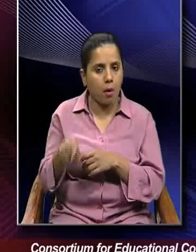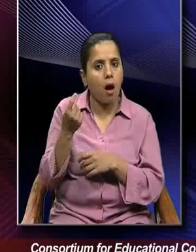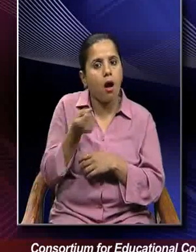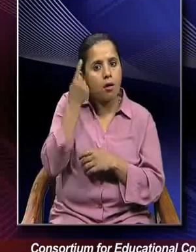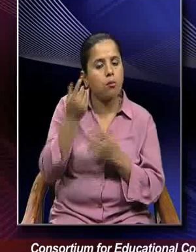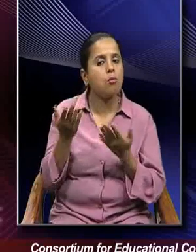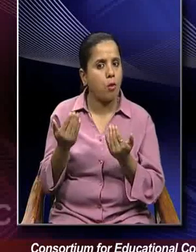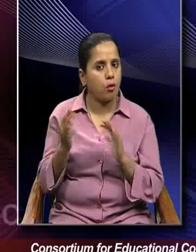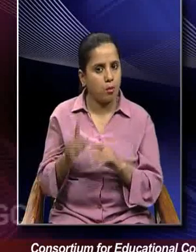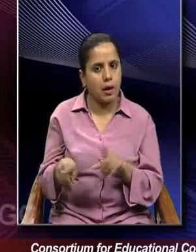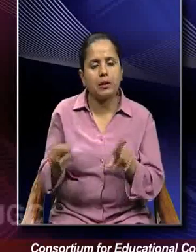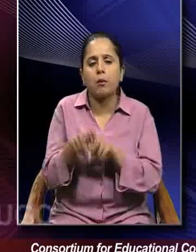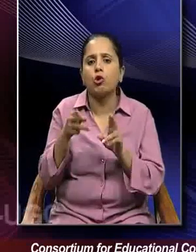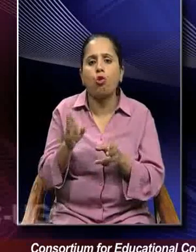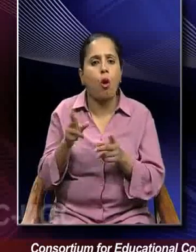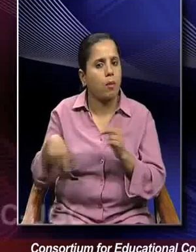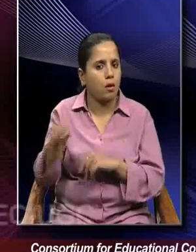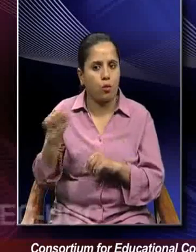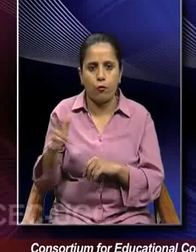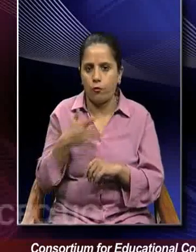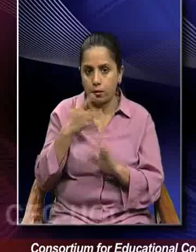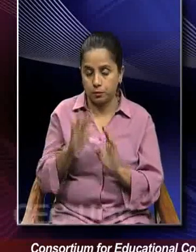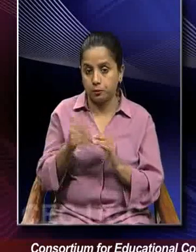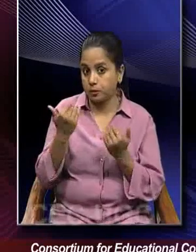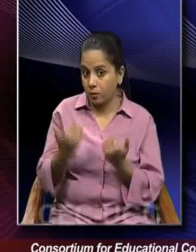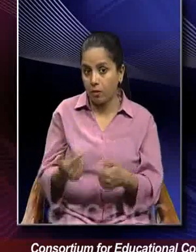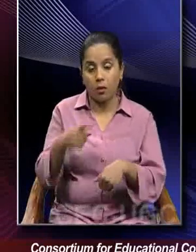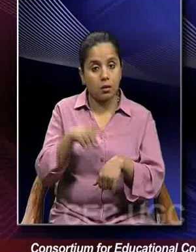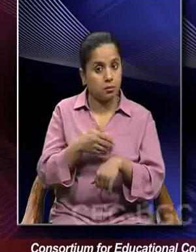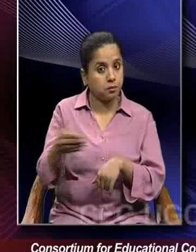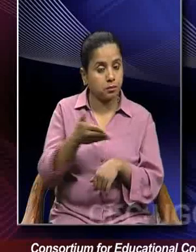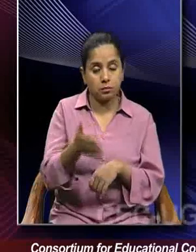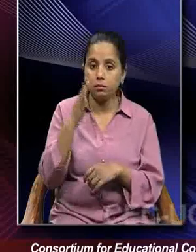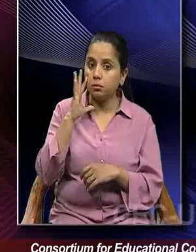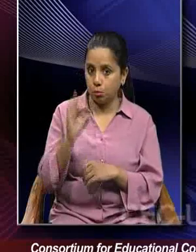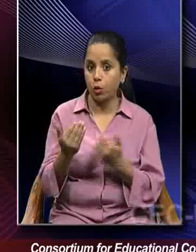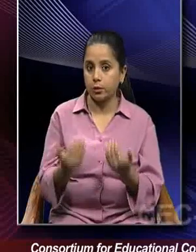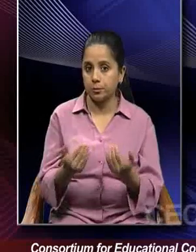understandable in common sense terms. So actor's point of view is important here.